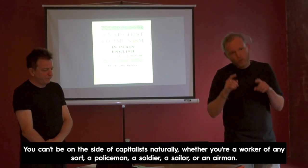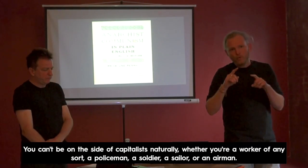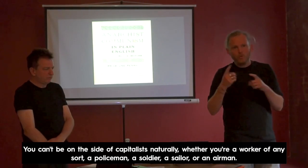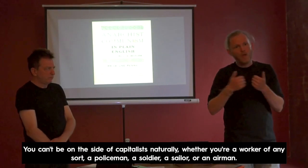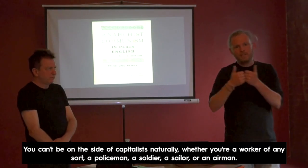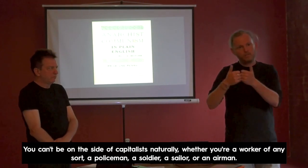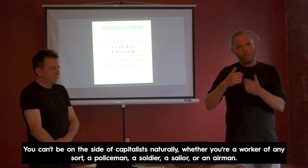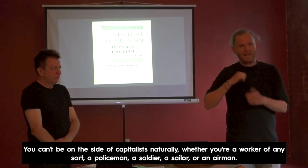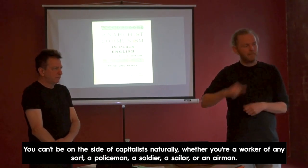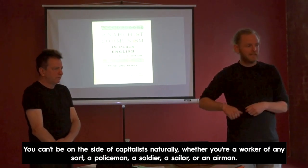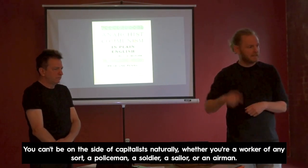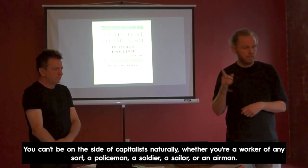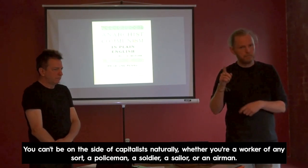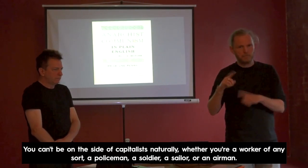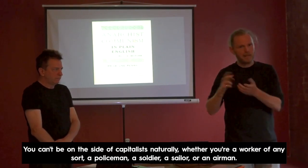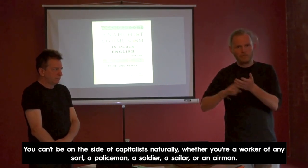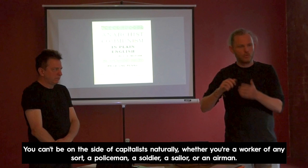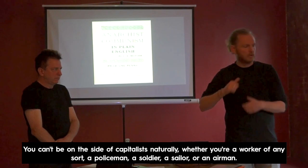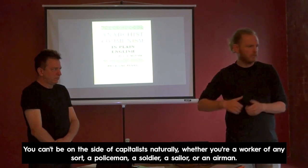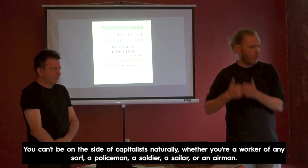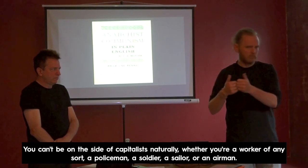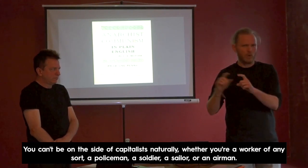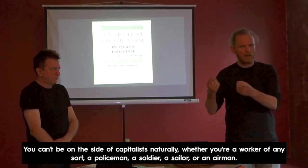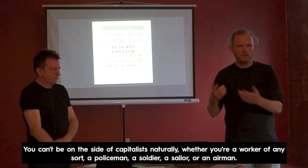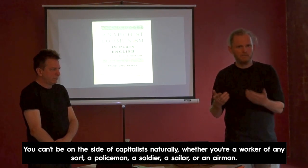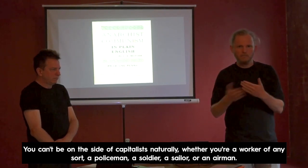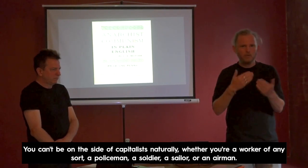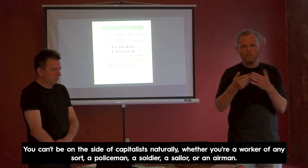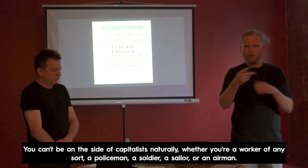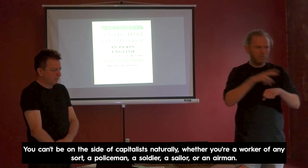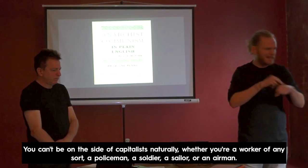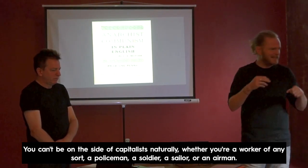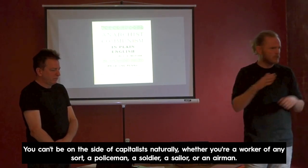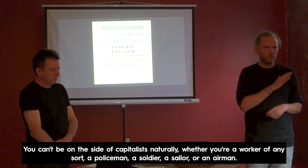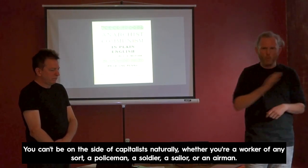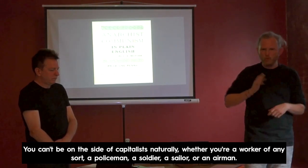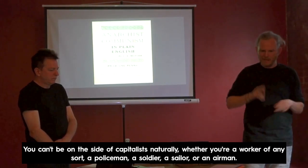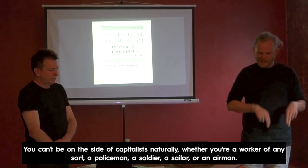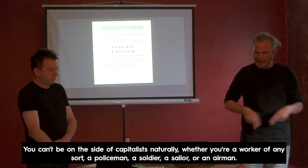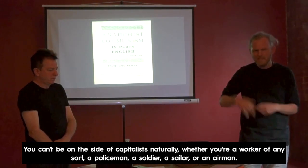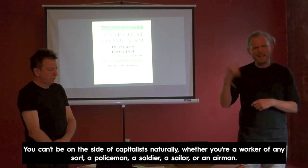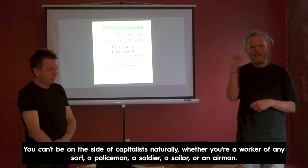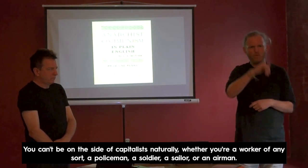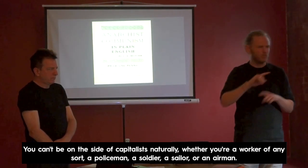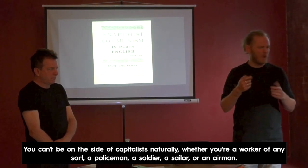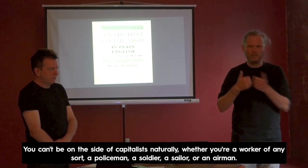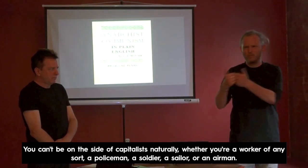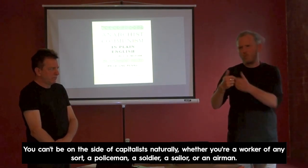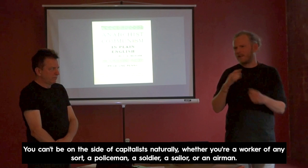You can't be on the side of capitalists naturally. Whether you're a worker of any sort, a policeman, a soldier, a sailor, or an